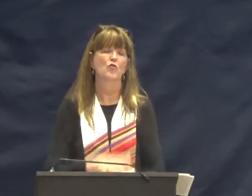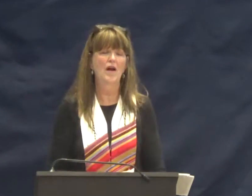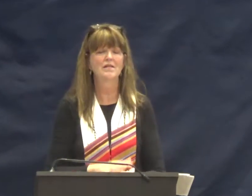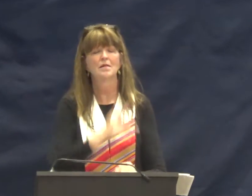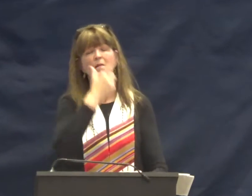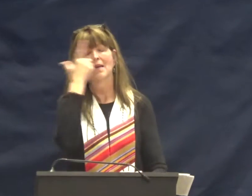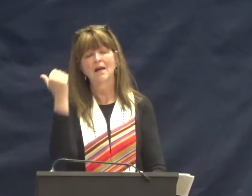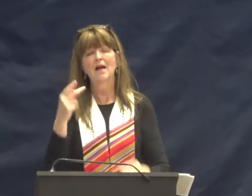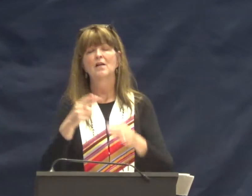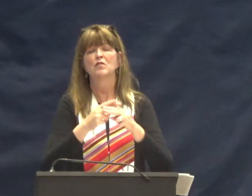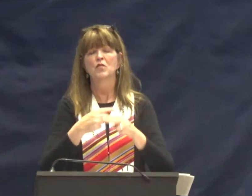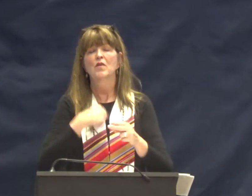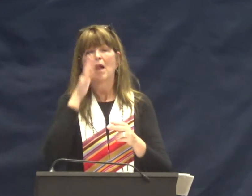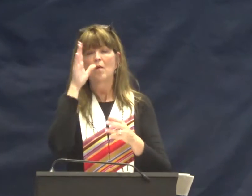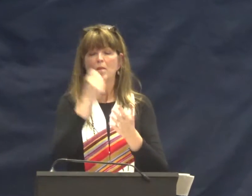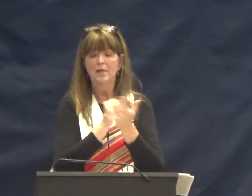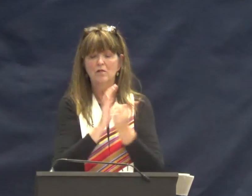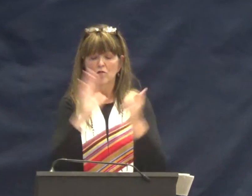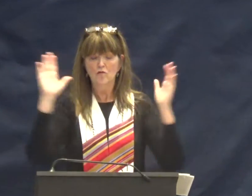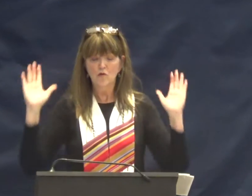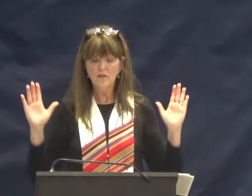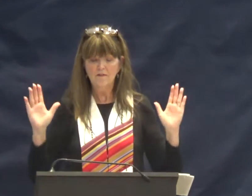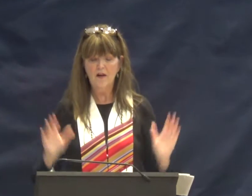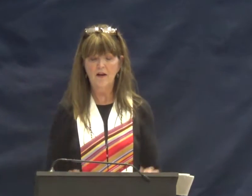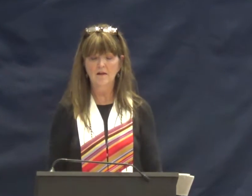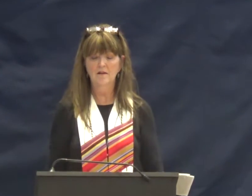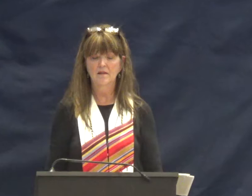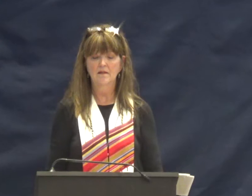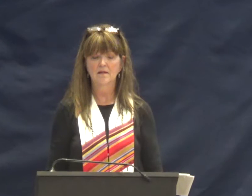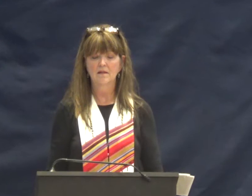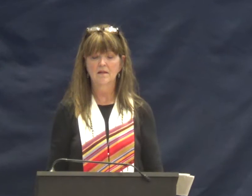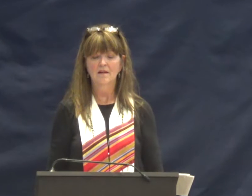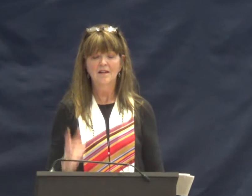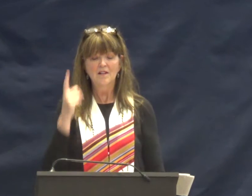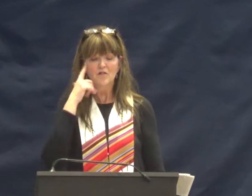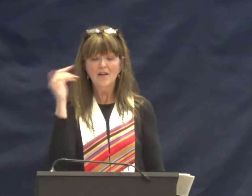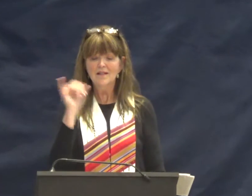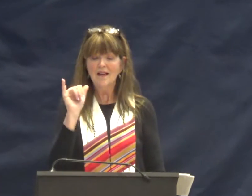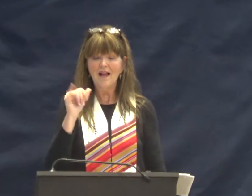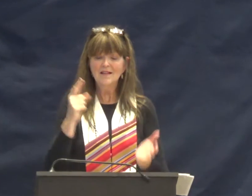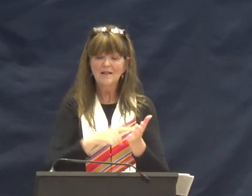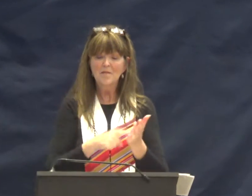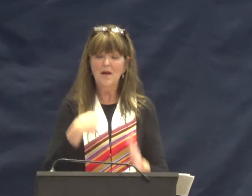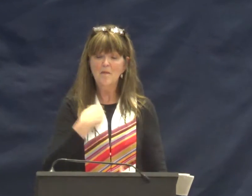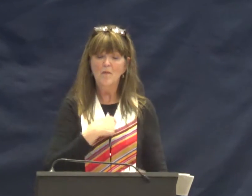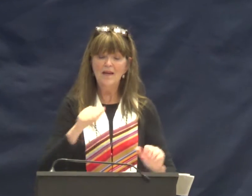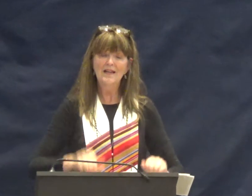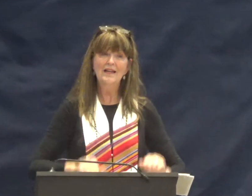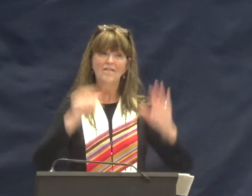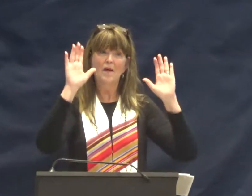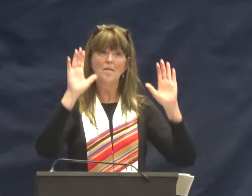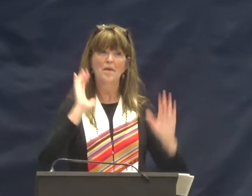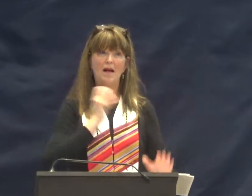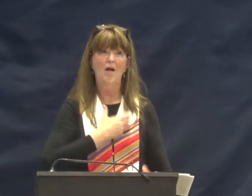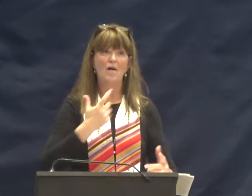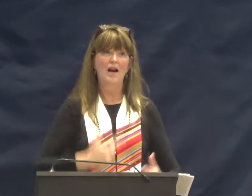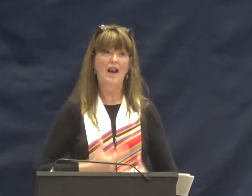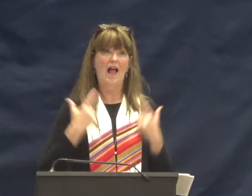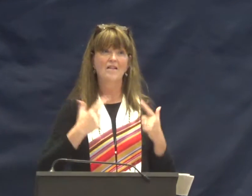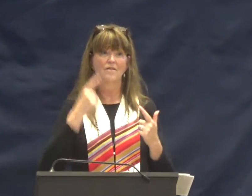transparently saying, I am stressed because I know so soon I will be crucified. And it sounds like sometimes we give up